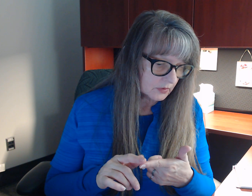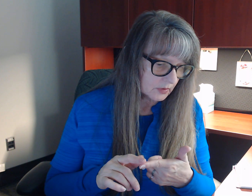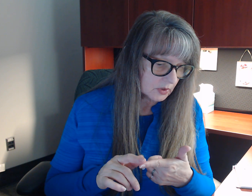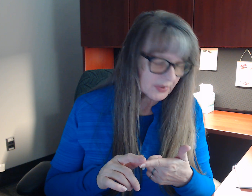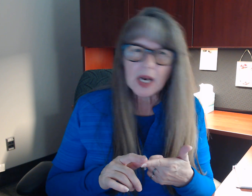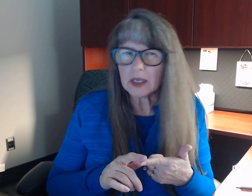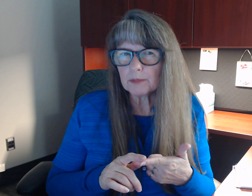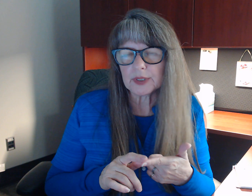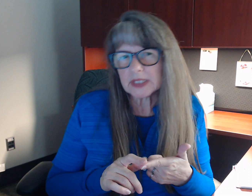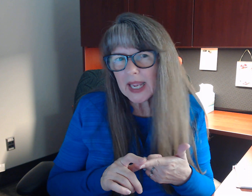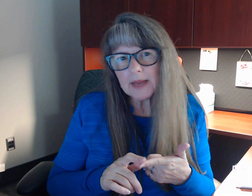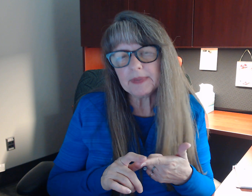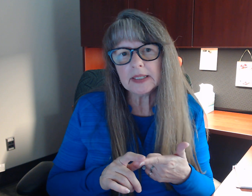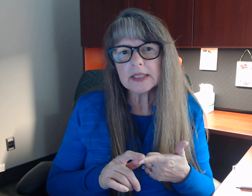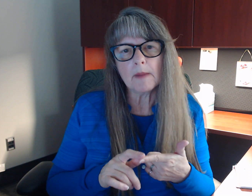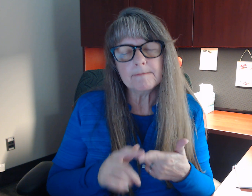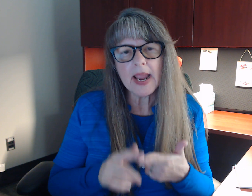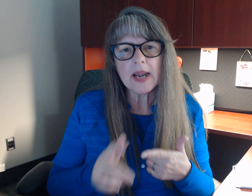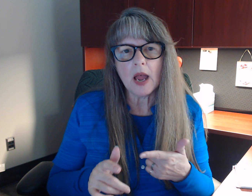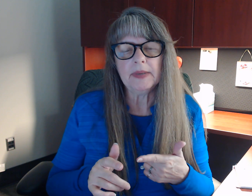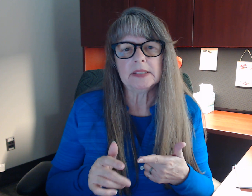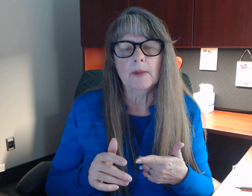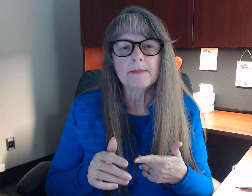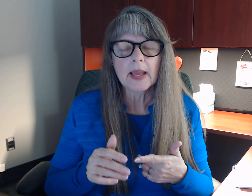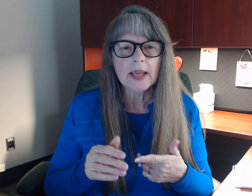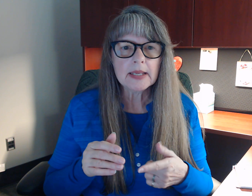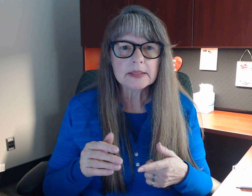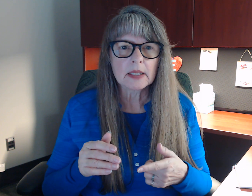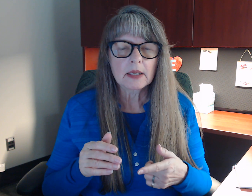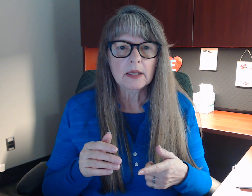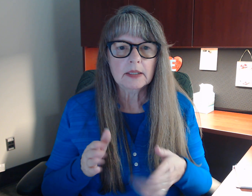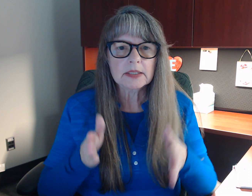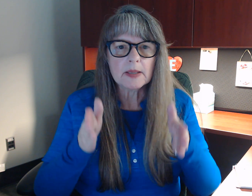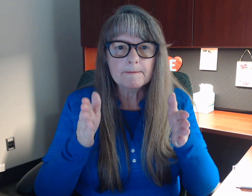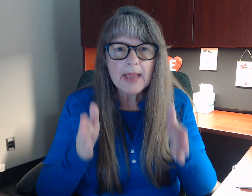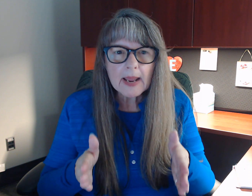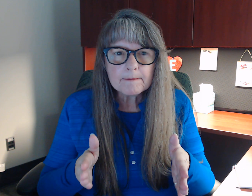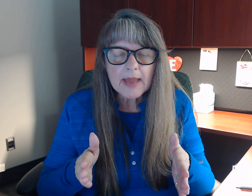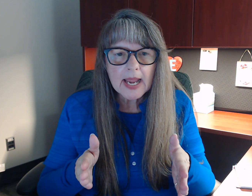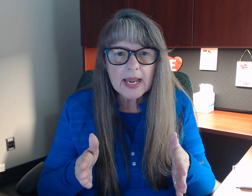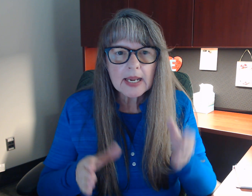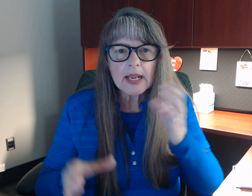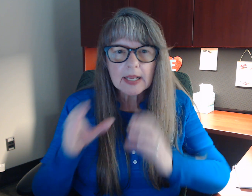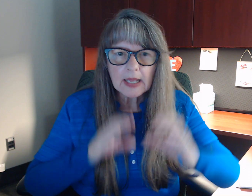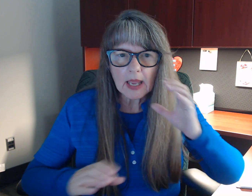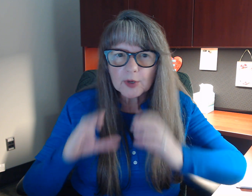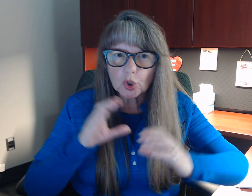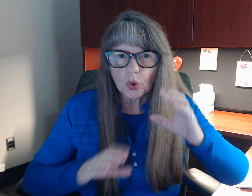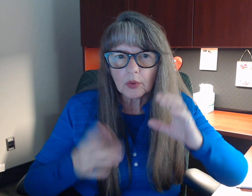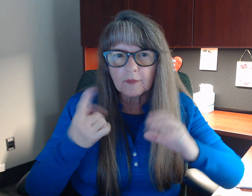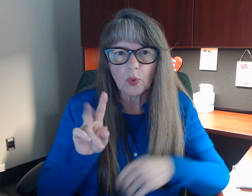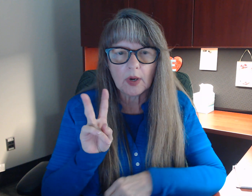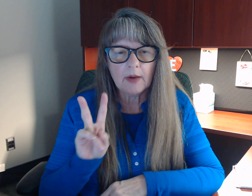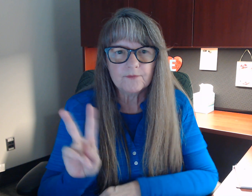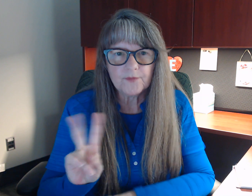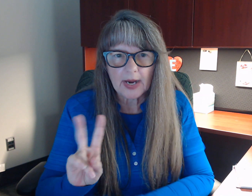So it's not a pretend, but it is a made up. It's a man-made chemical for a